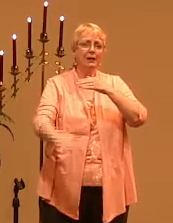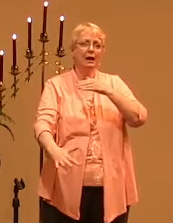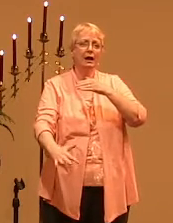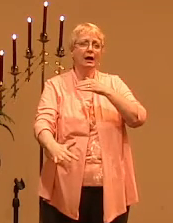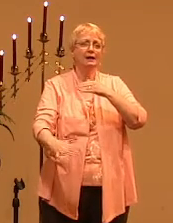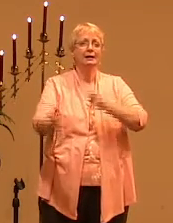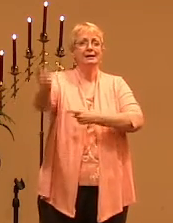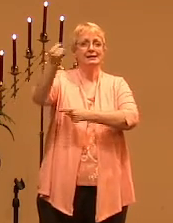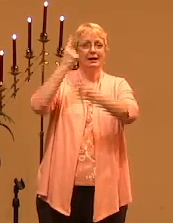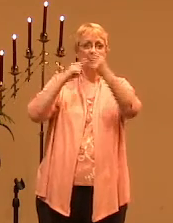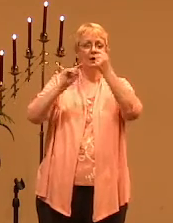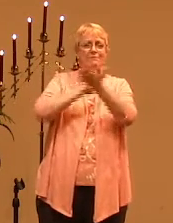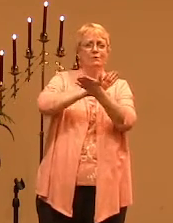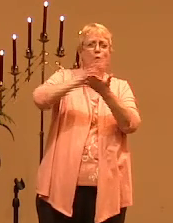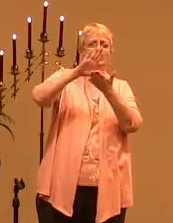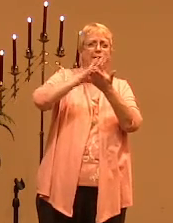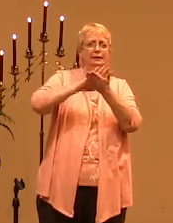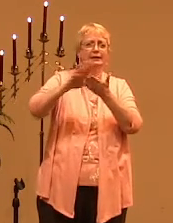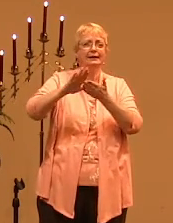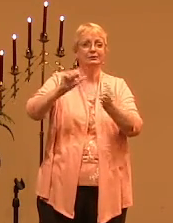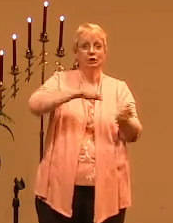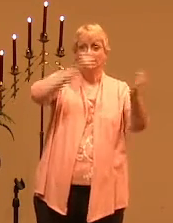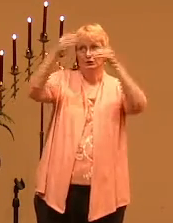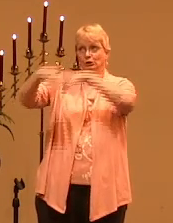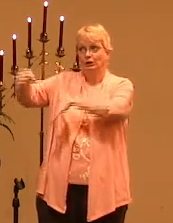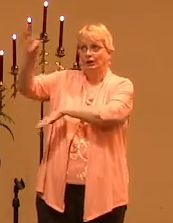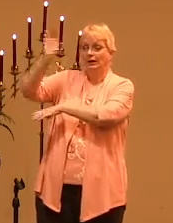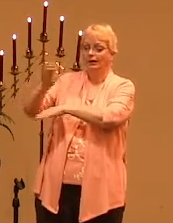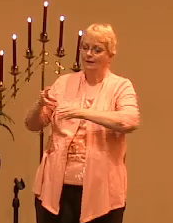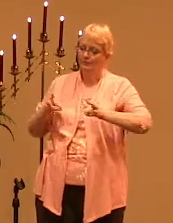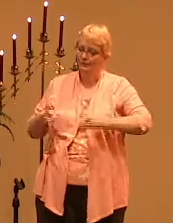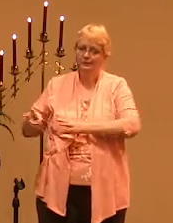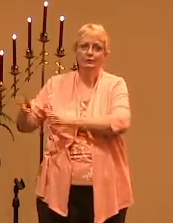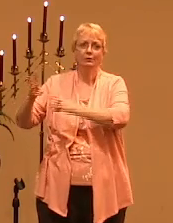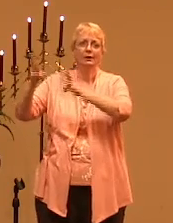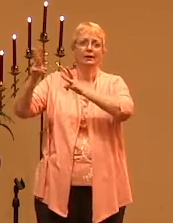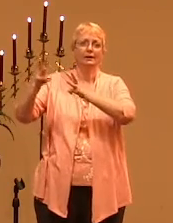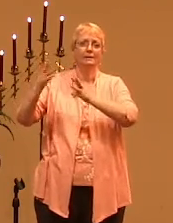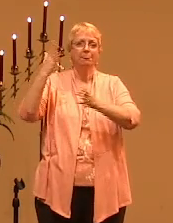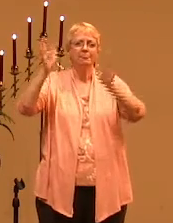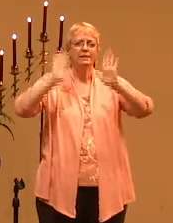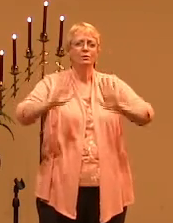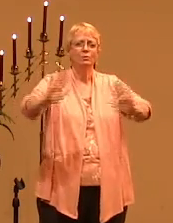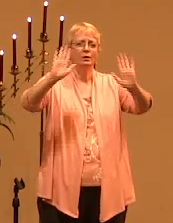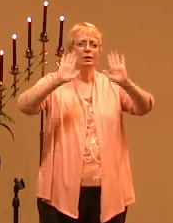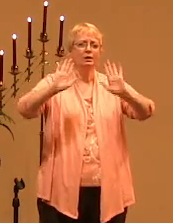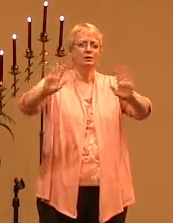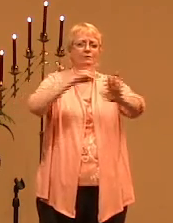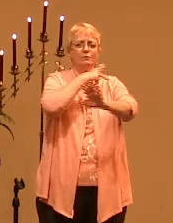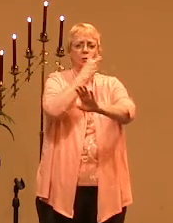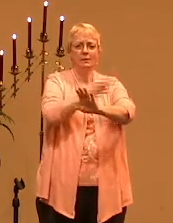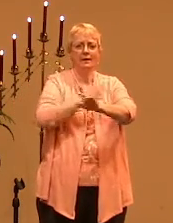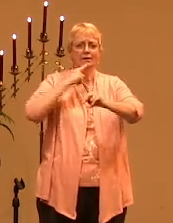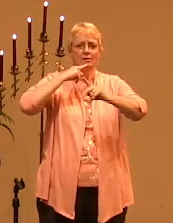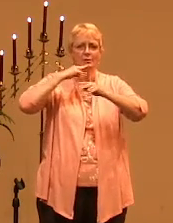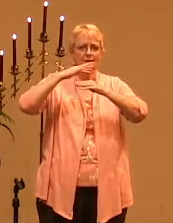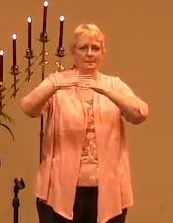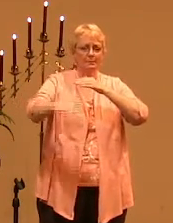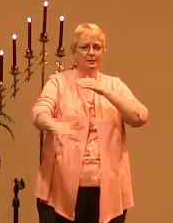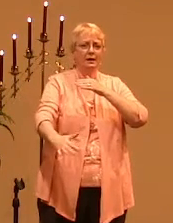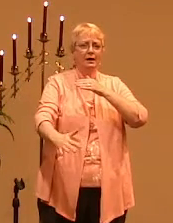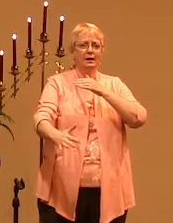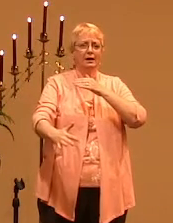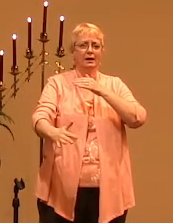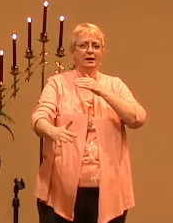the blood. Come for a cleansing to Calvary's tide. There's wonderful power in